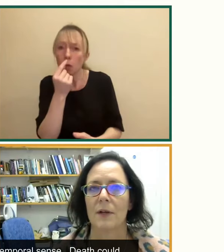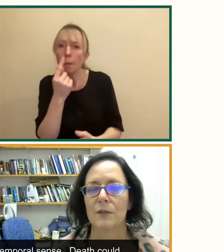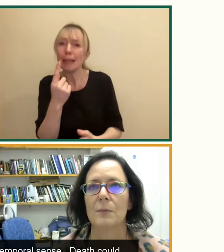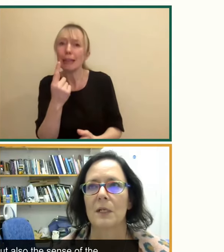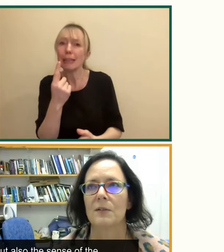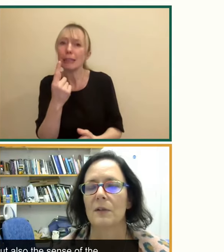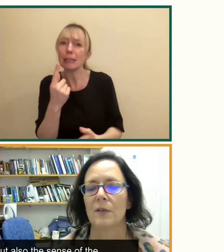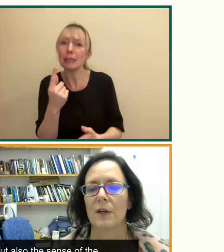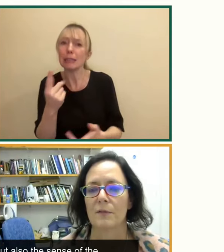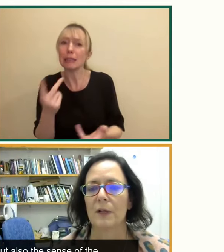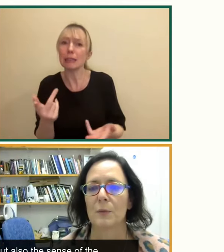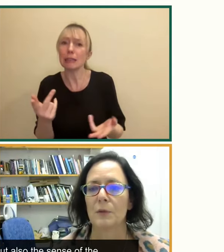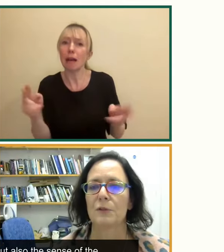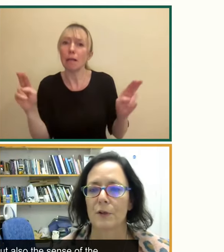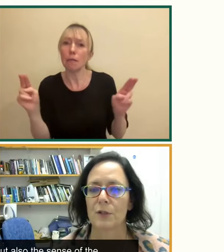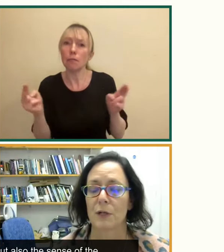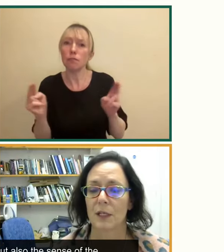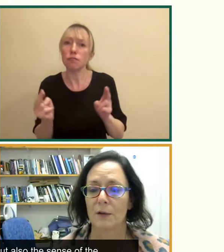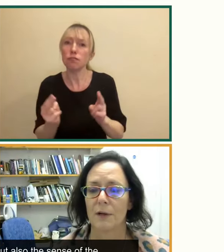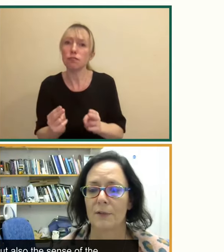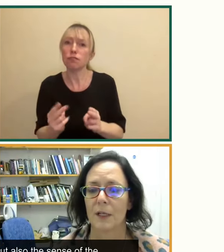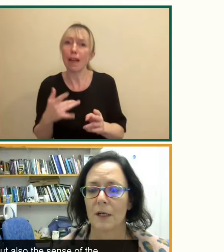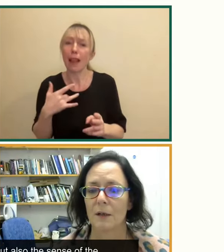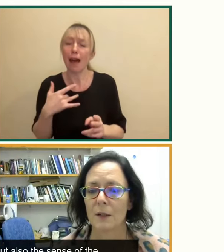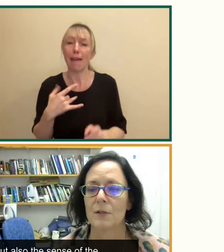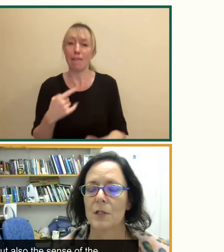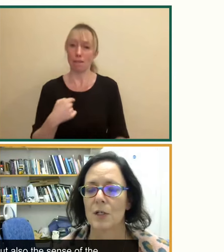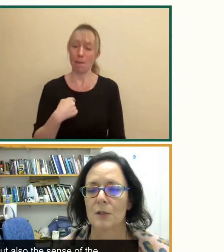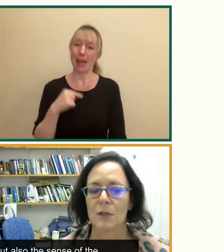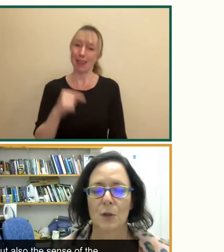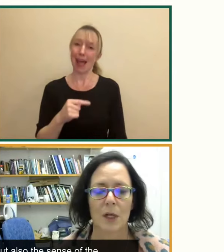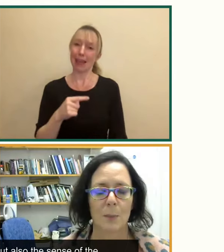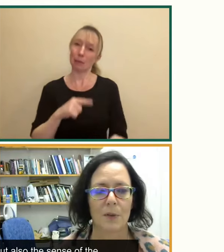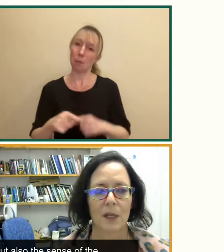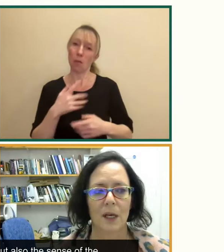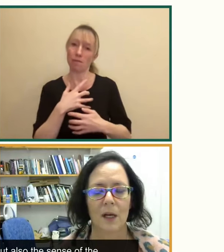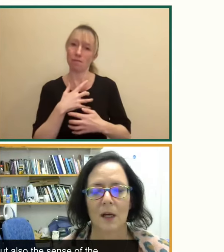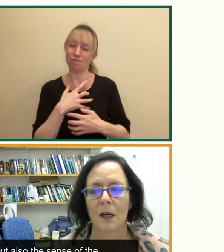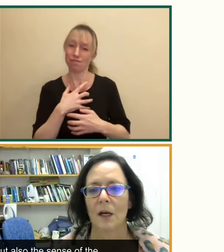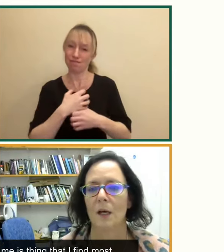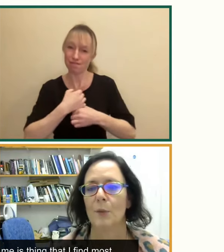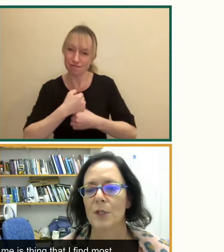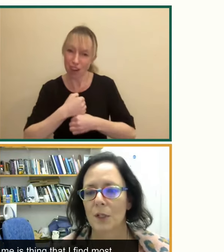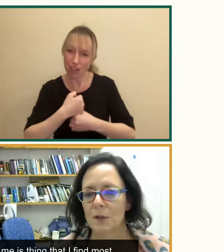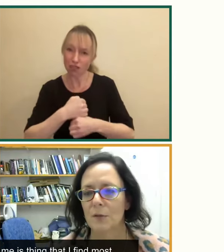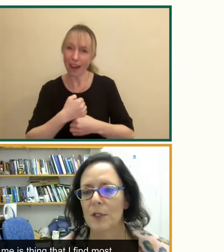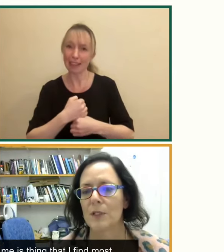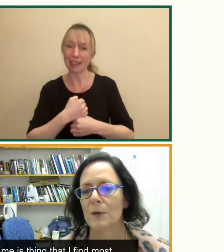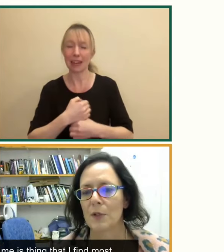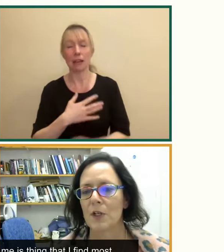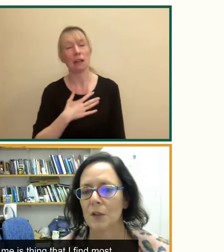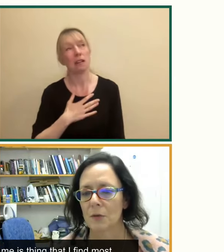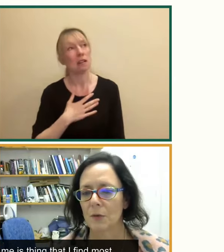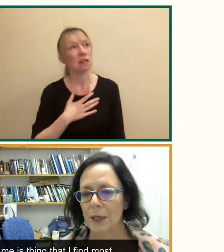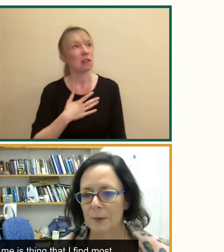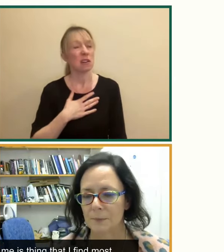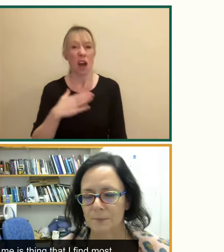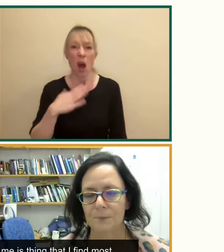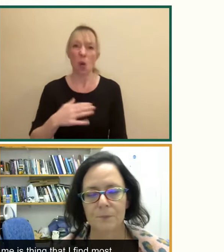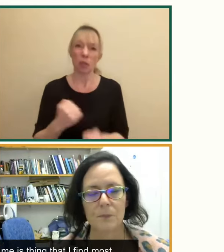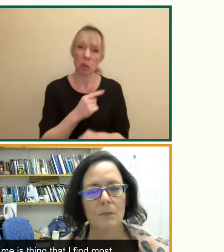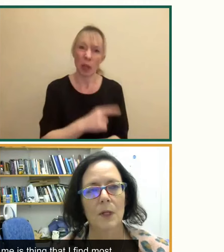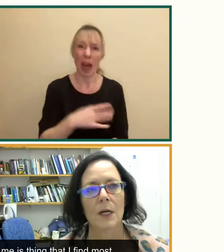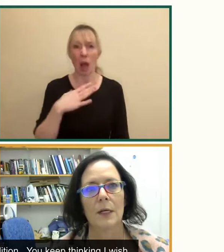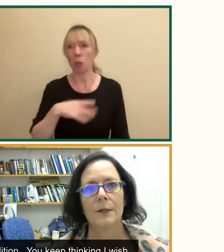finite. And that, to me, is the thing that I find the most frustrating of having a lung condition, is you keep thinking, I wish I could do this and I wish I could do